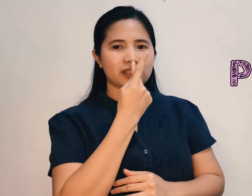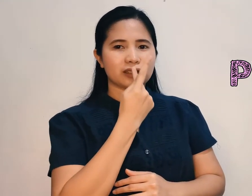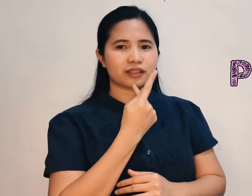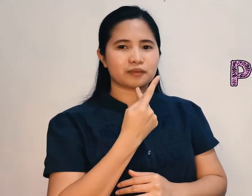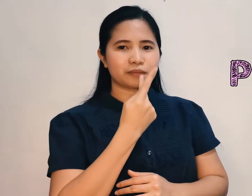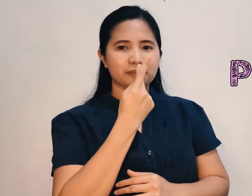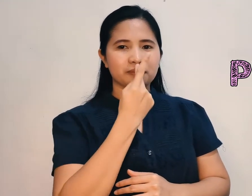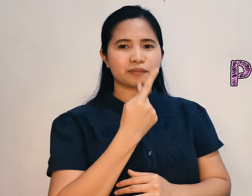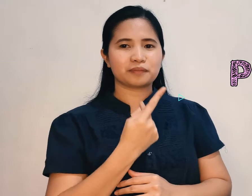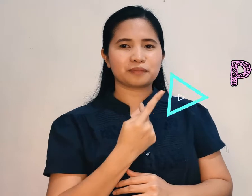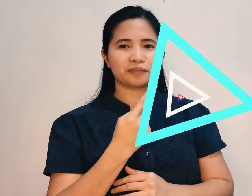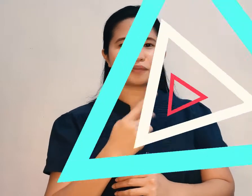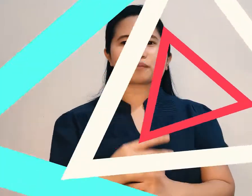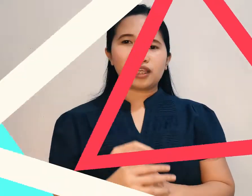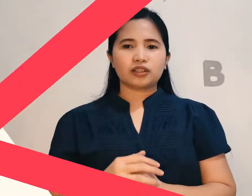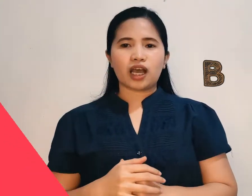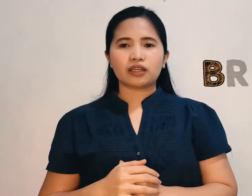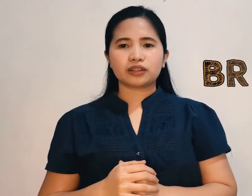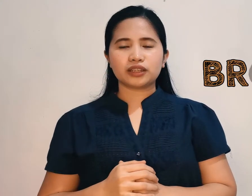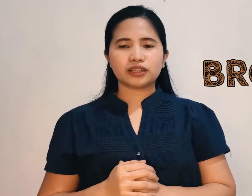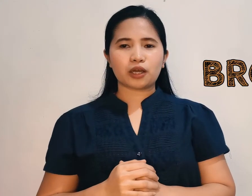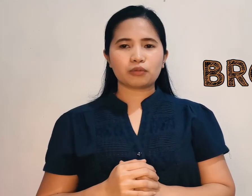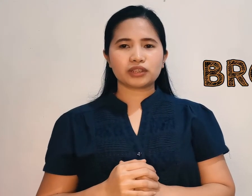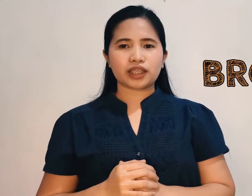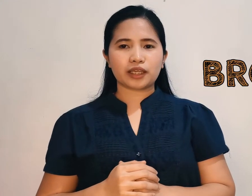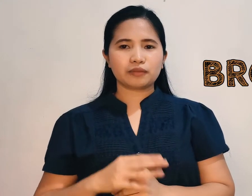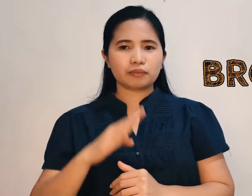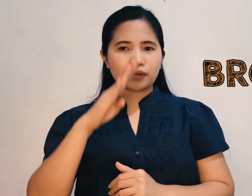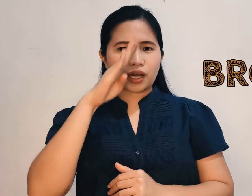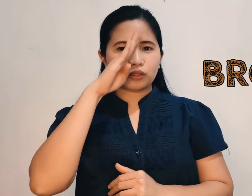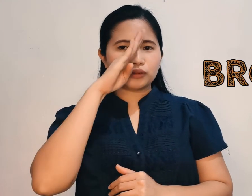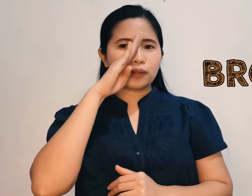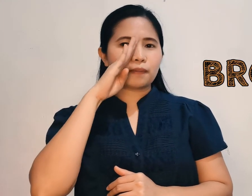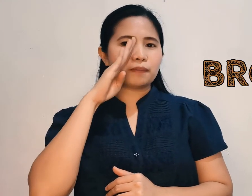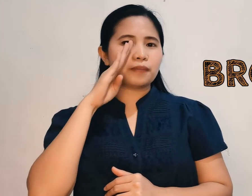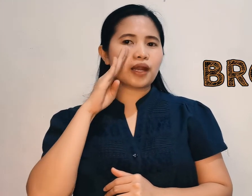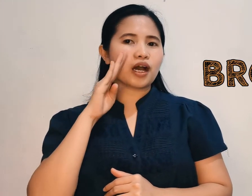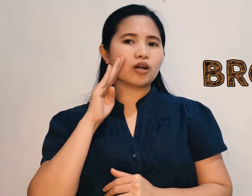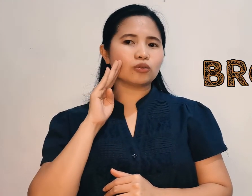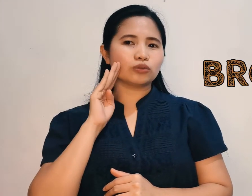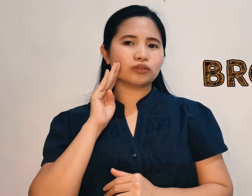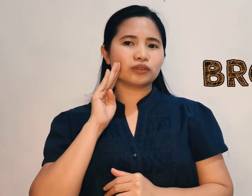Pink. And this is how we sign brown. Brown.